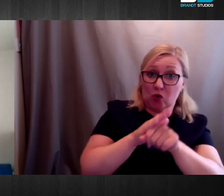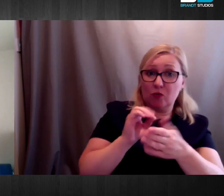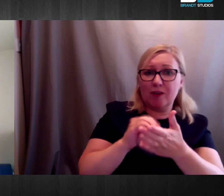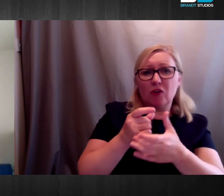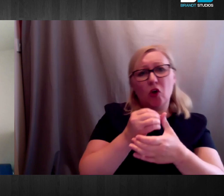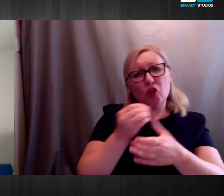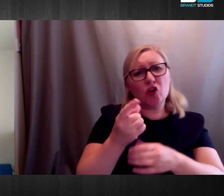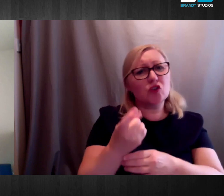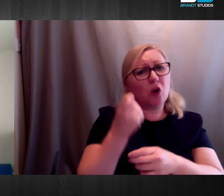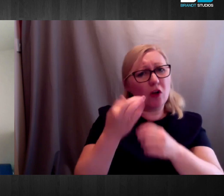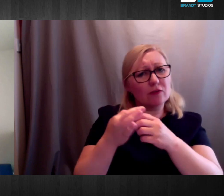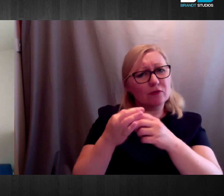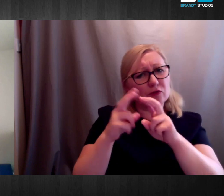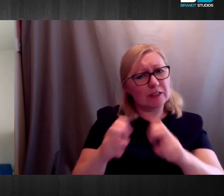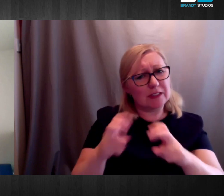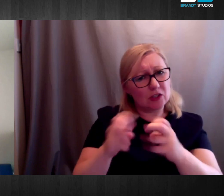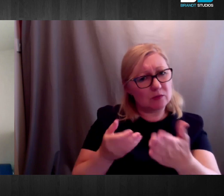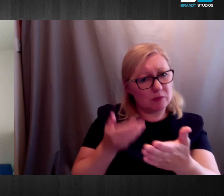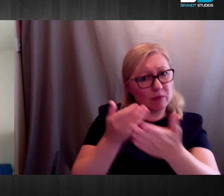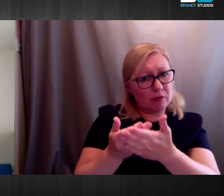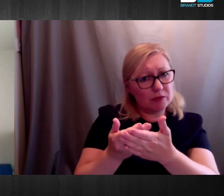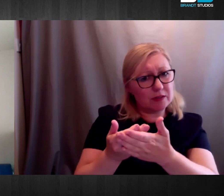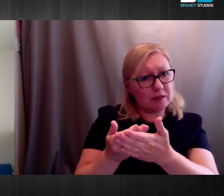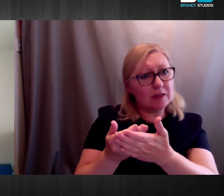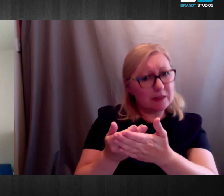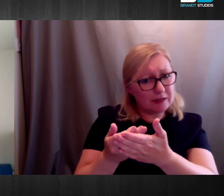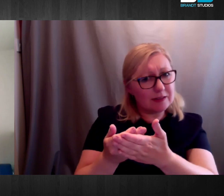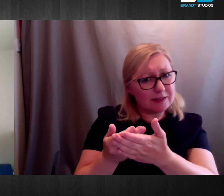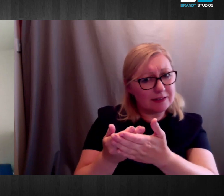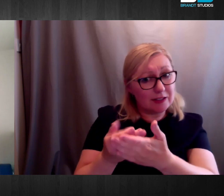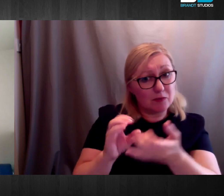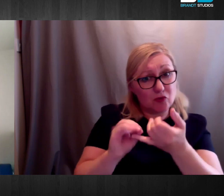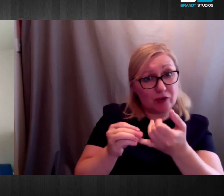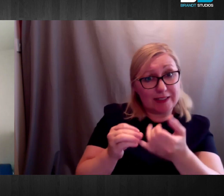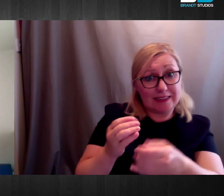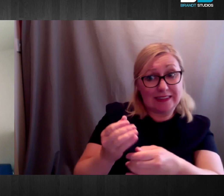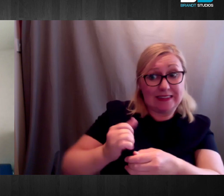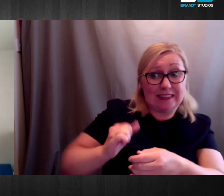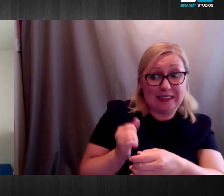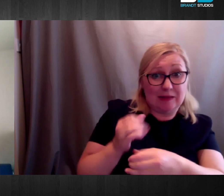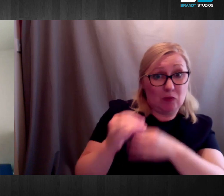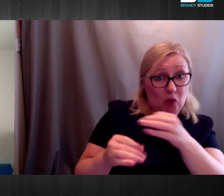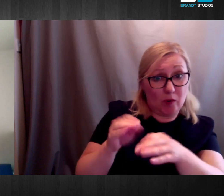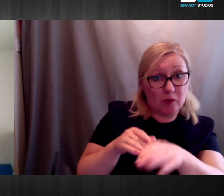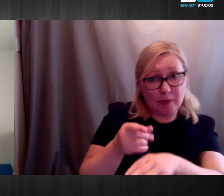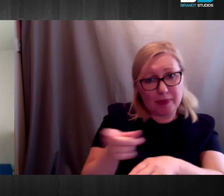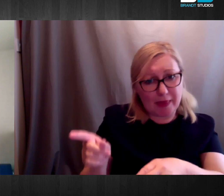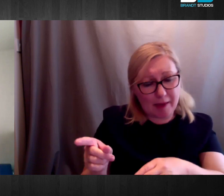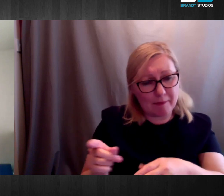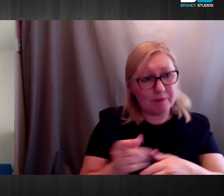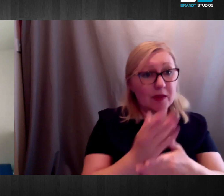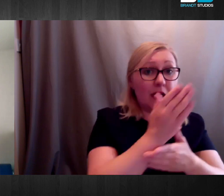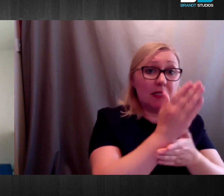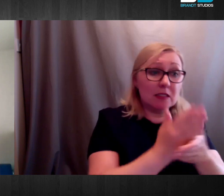researchers that are, particularly postdocs that are on short-term contracts, they can find themselves now in